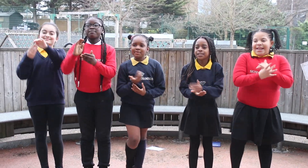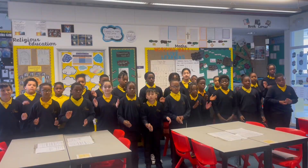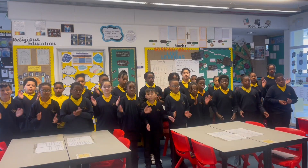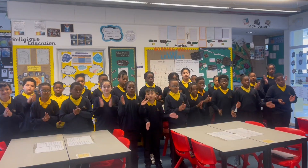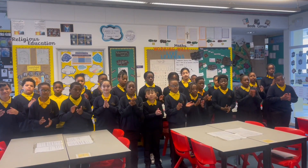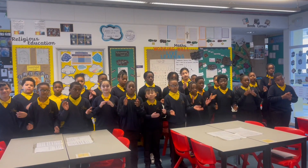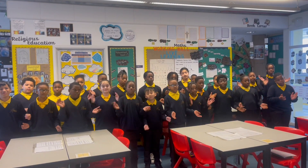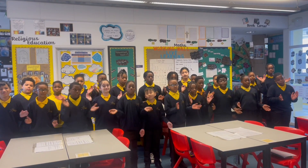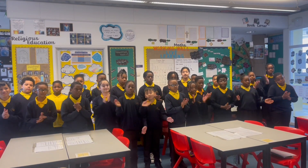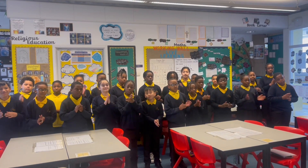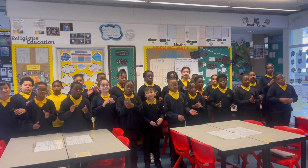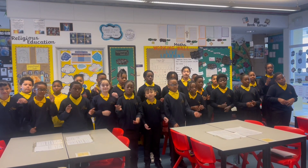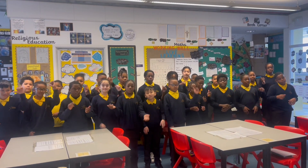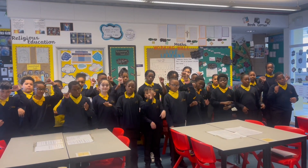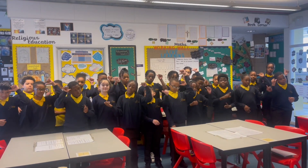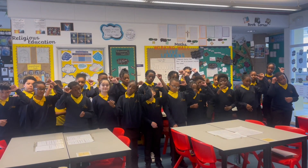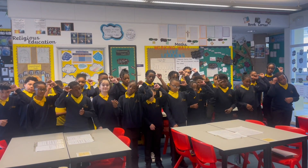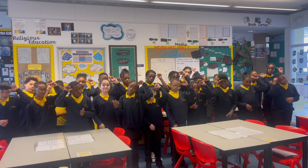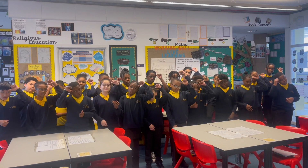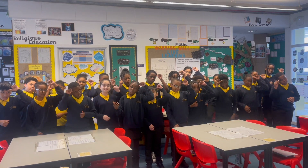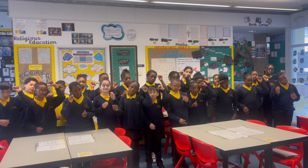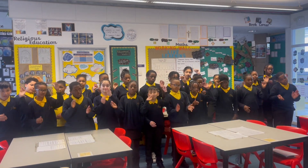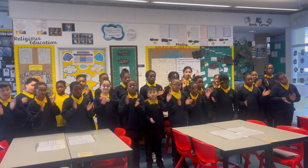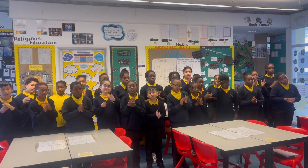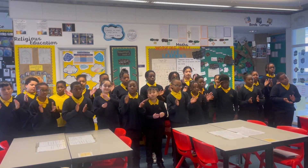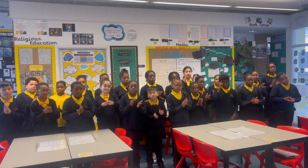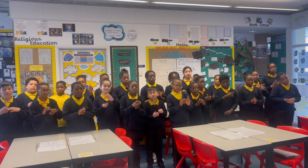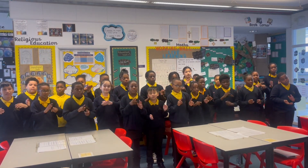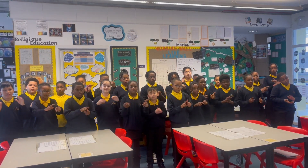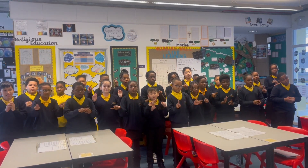Because I'm happy. Clap along if you know what happiness is to you.